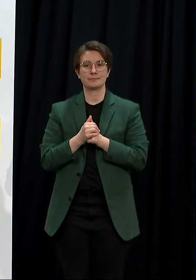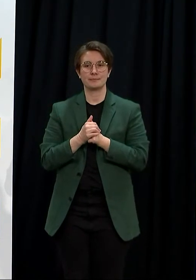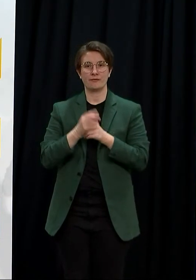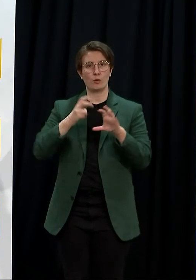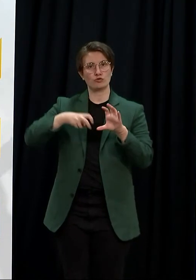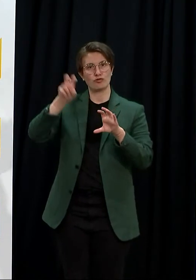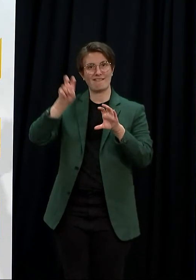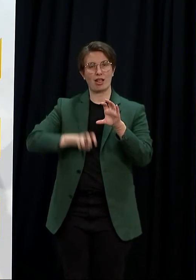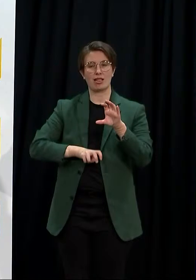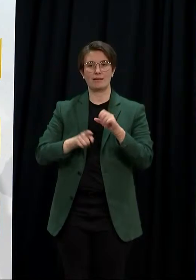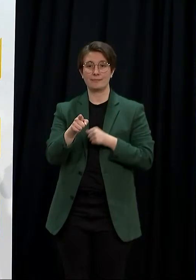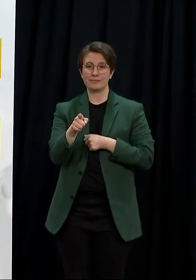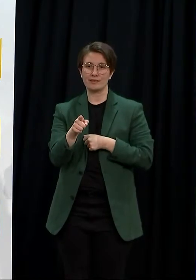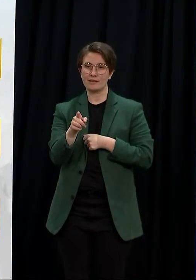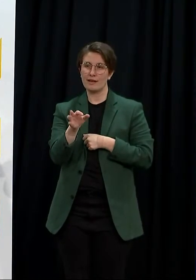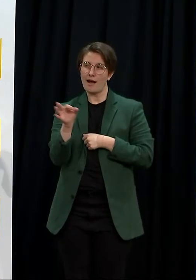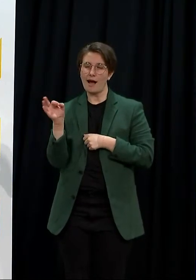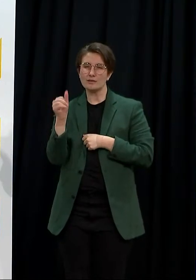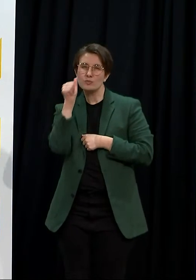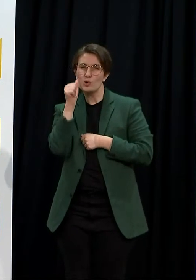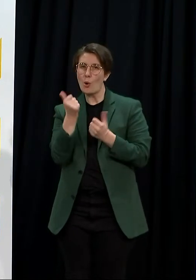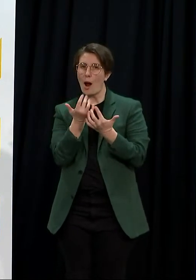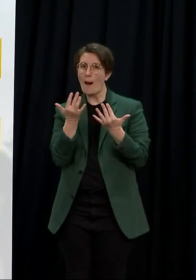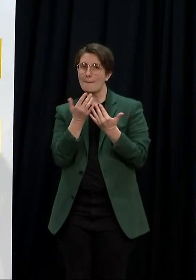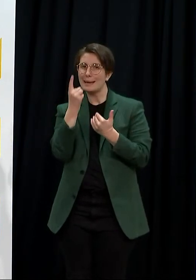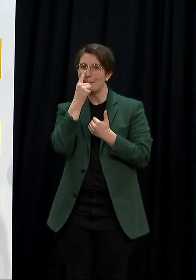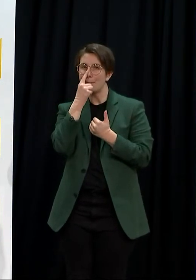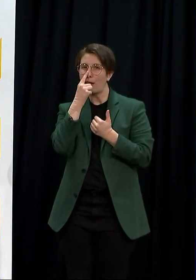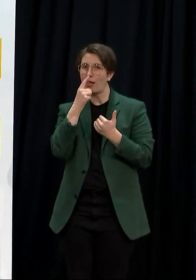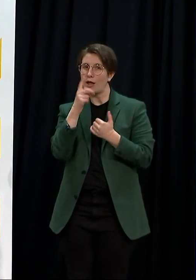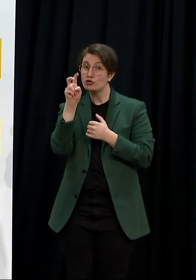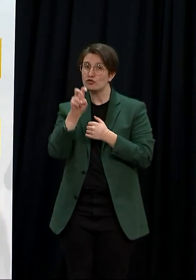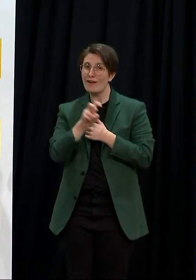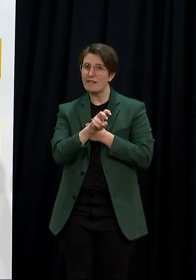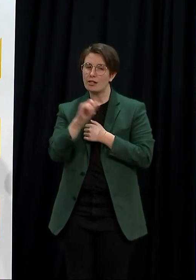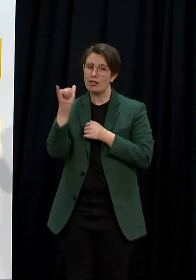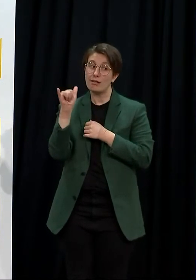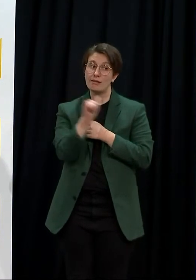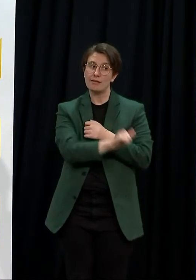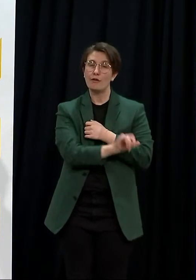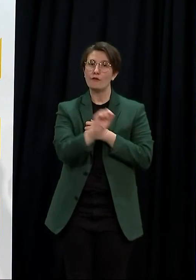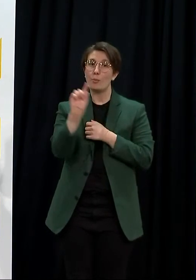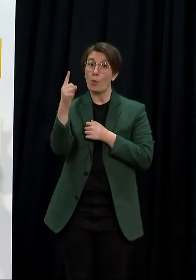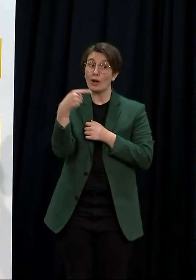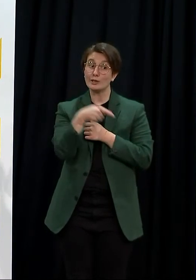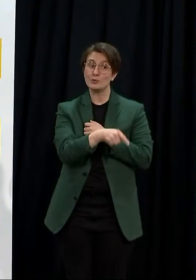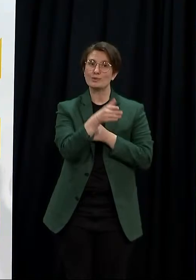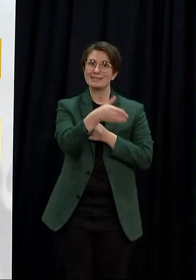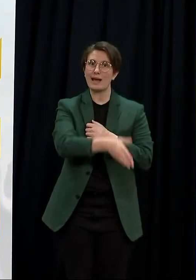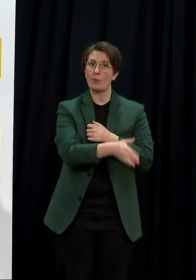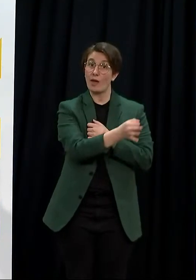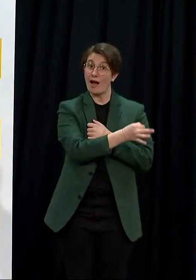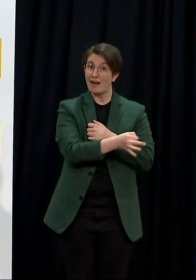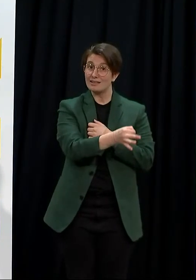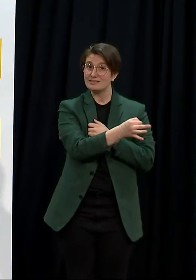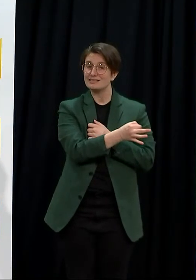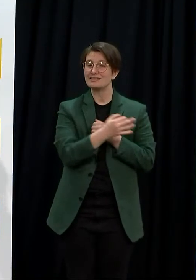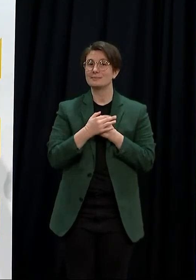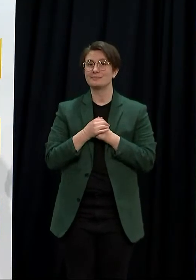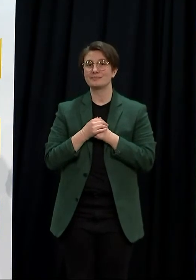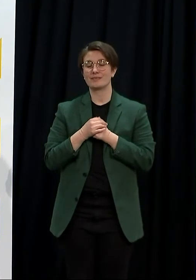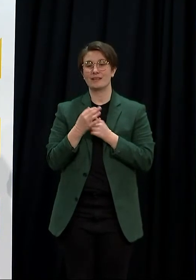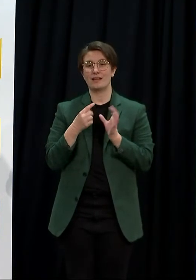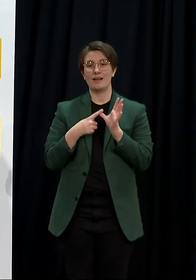those go to the South Island? Predominantly, my understanding is the larger portion is in the freight and